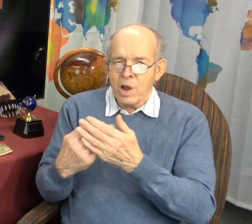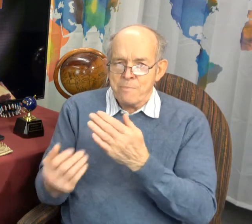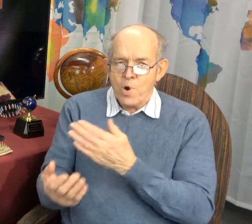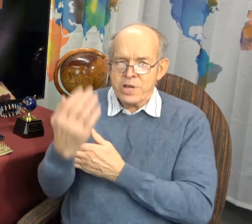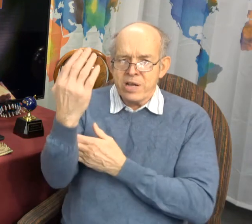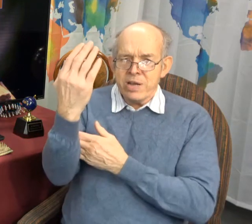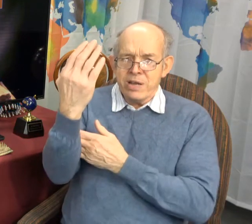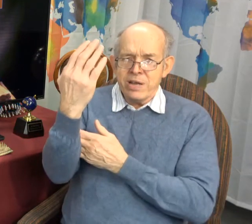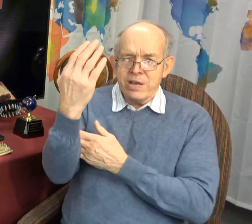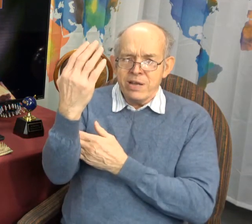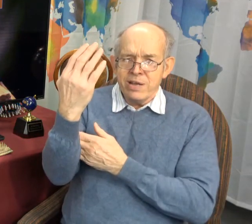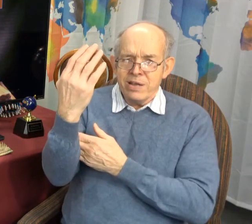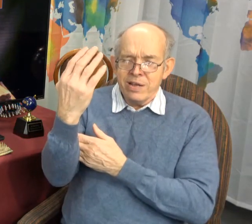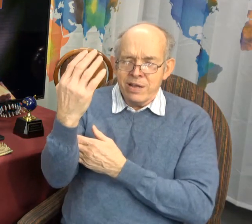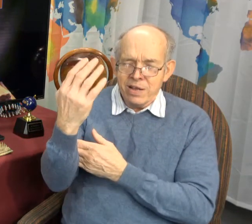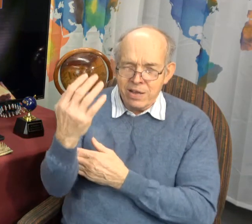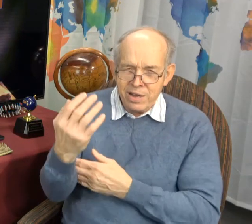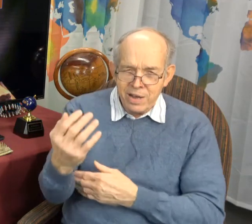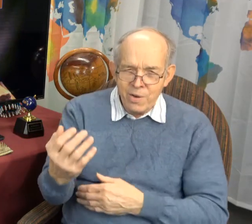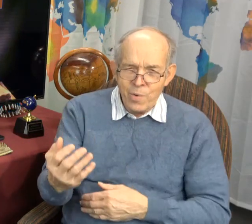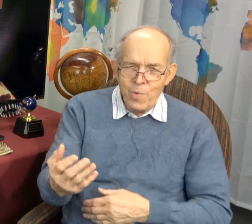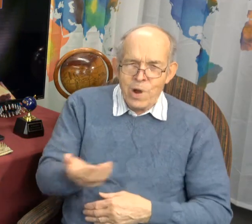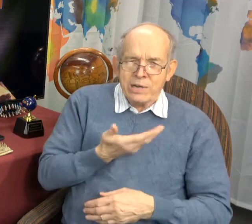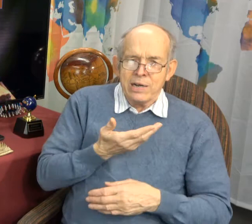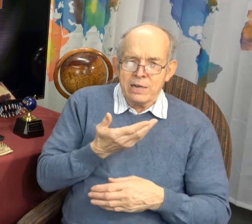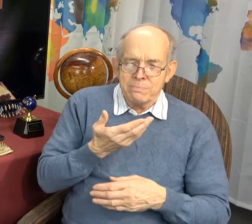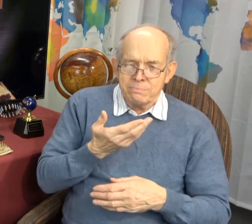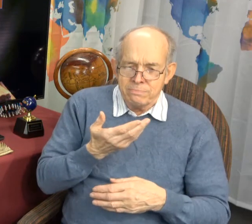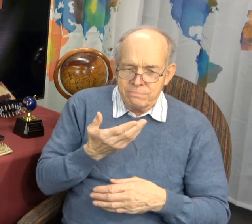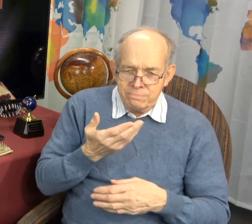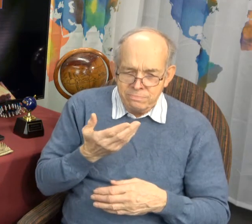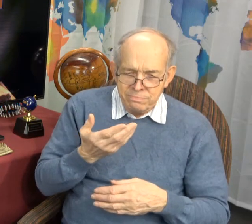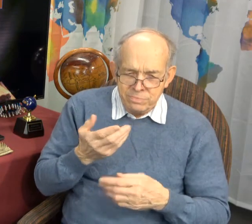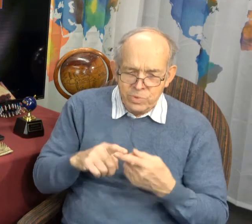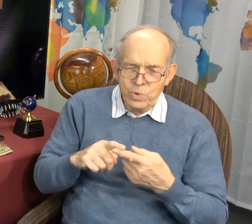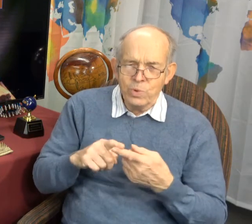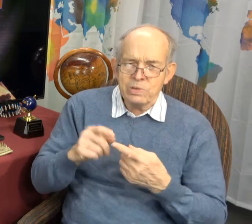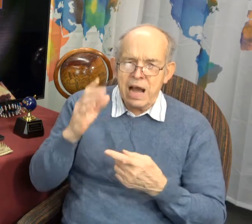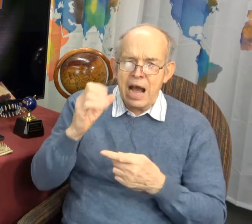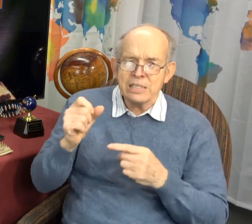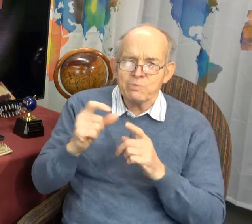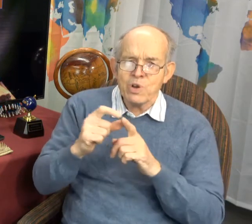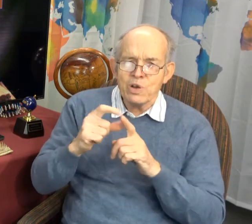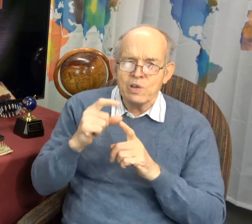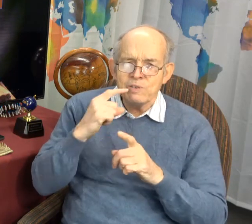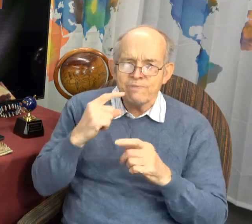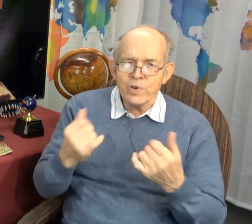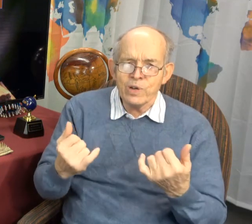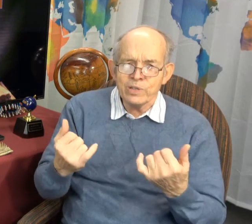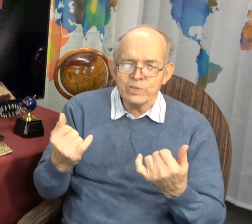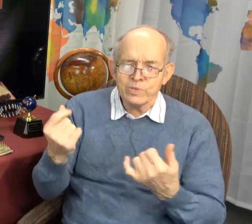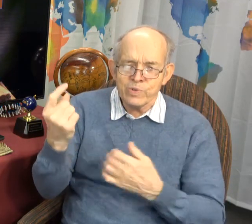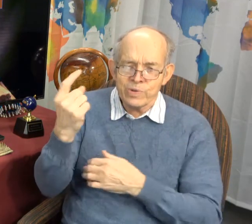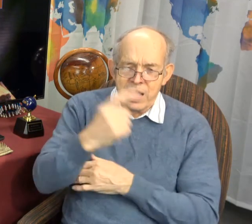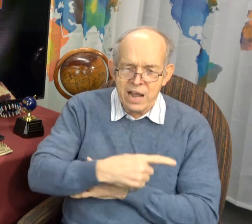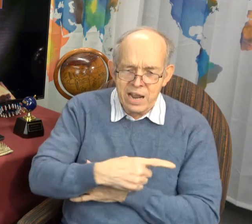Good morning! Welcome to God's Word for today.